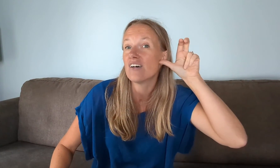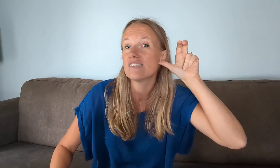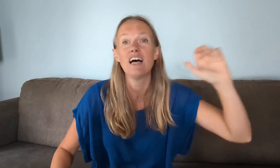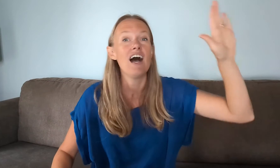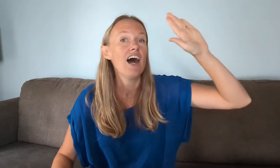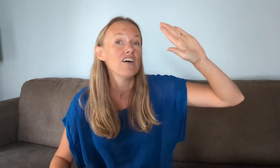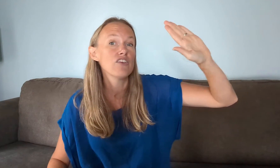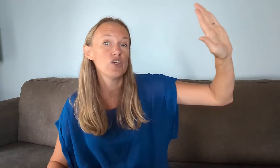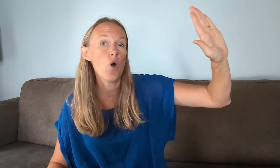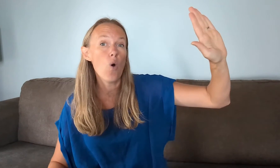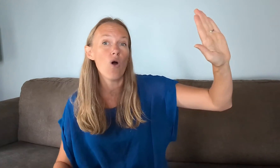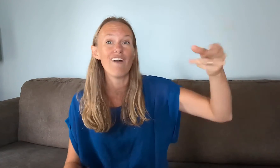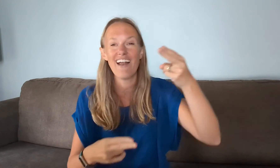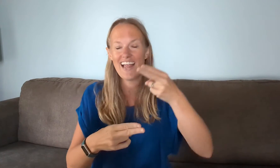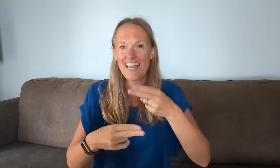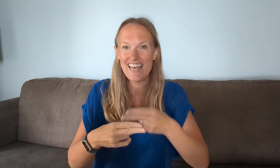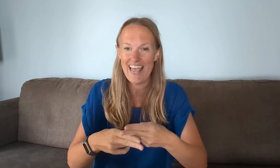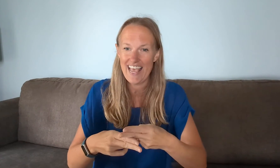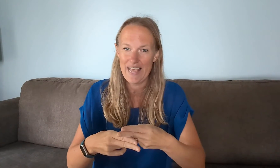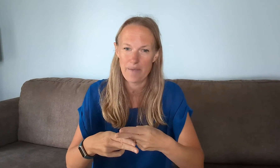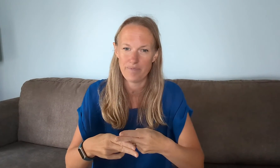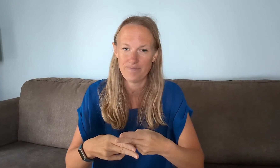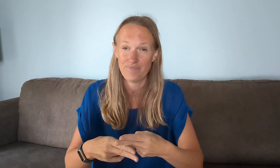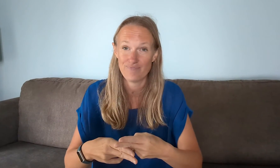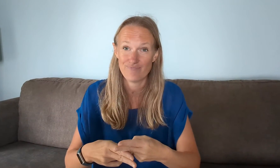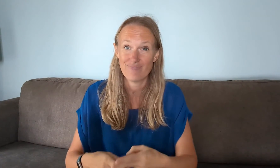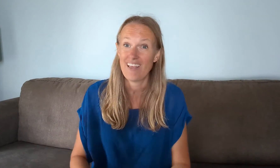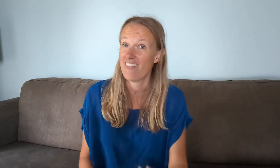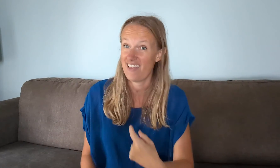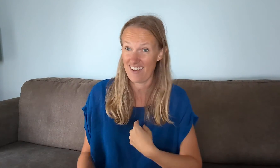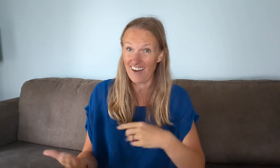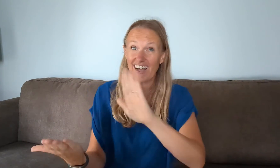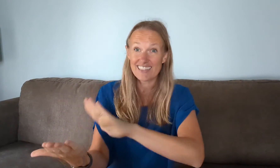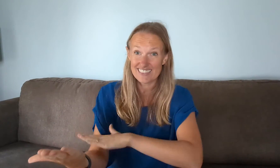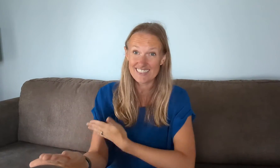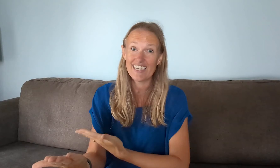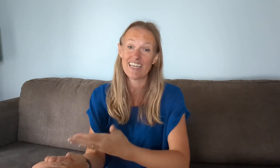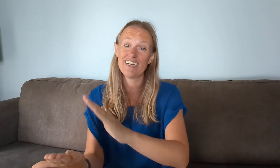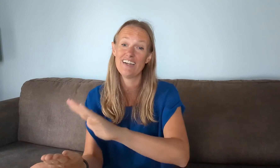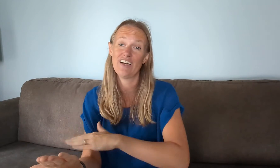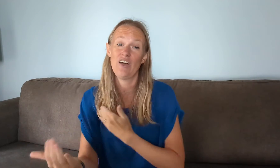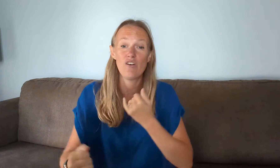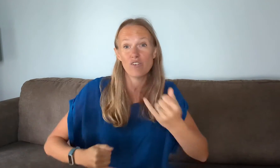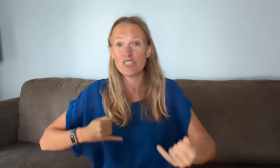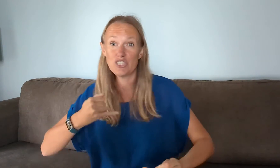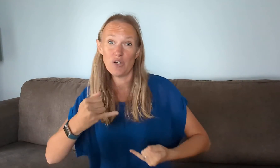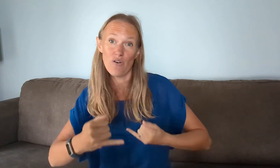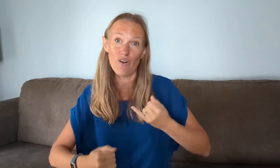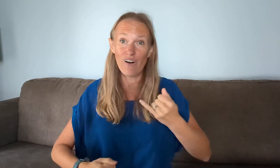sound of your name. Then I sing for